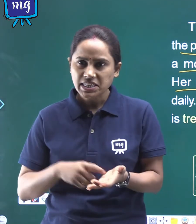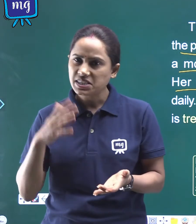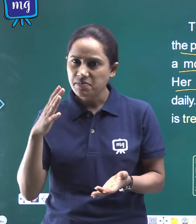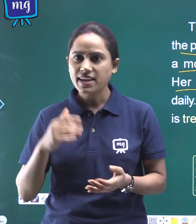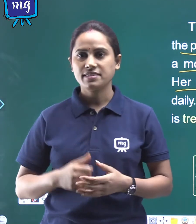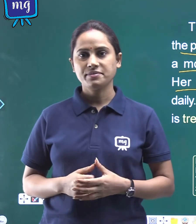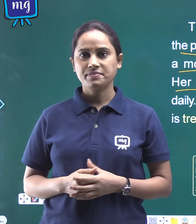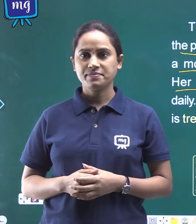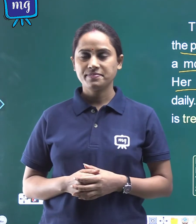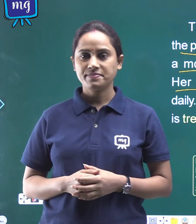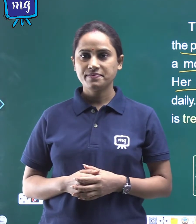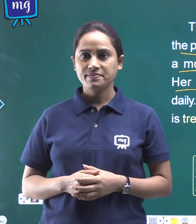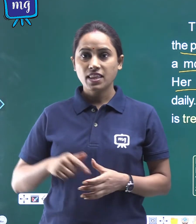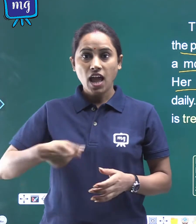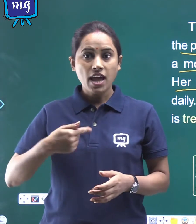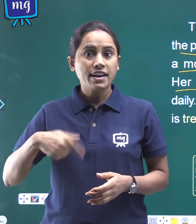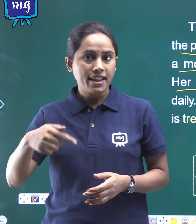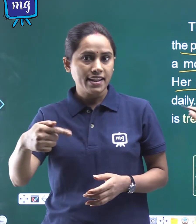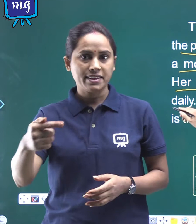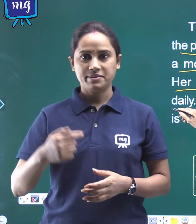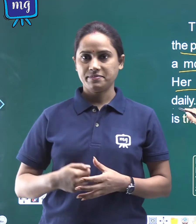disrespect her daily.